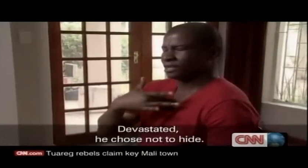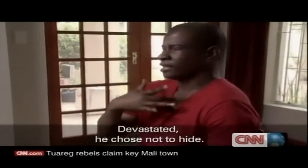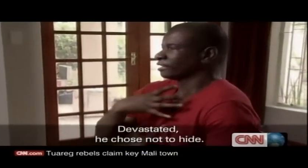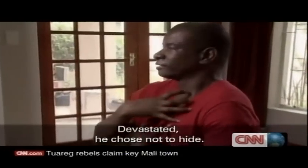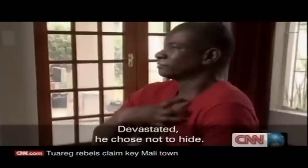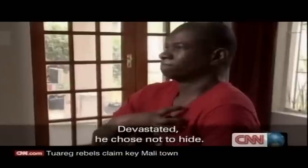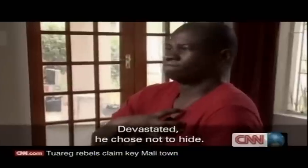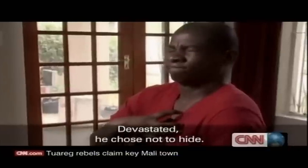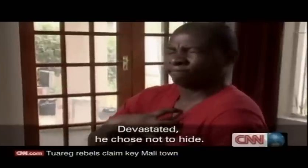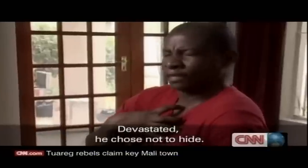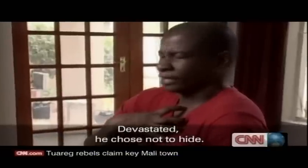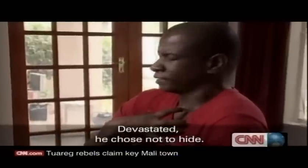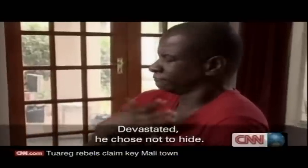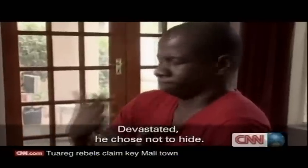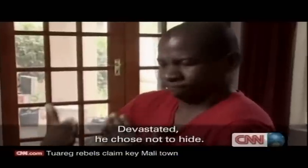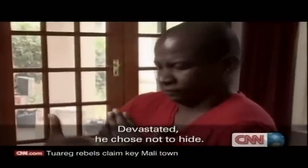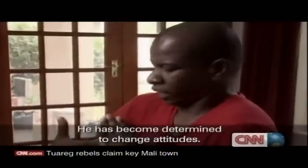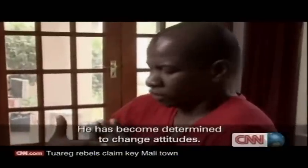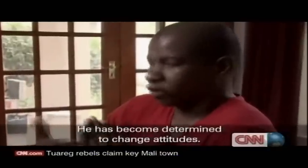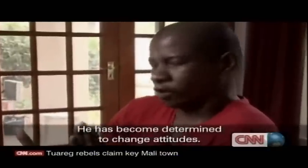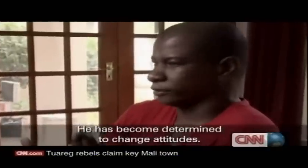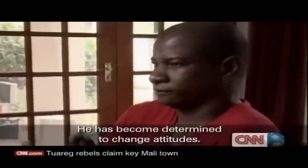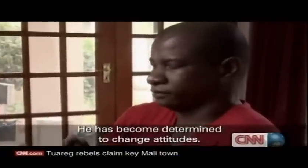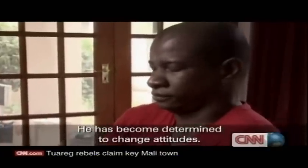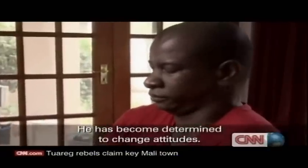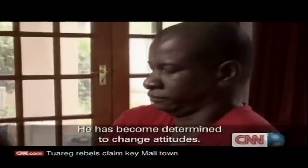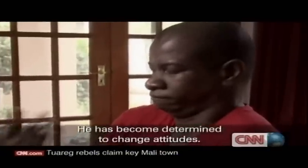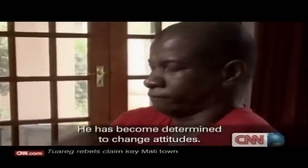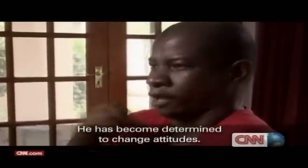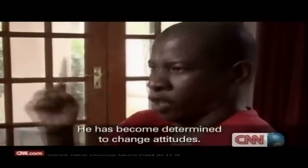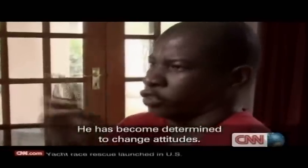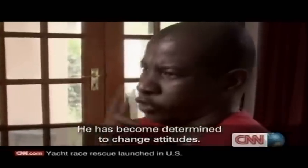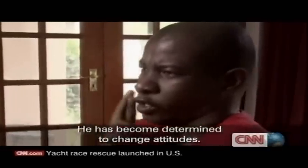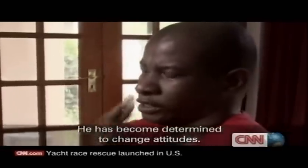Devastated, he chose not to hide. He's become determined to change attitudes.